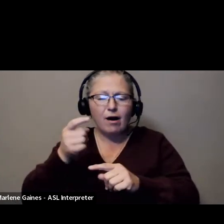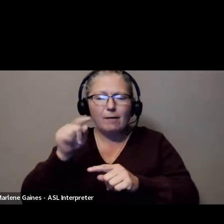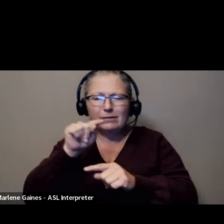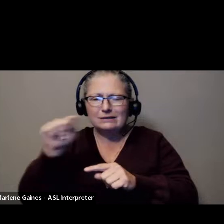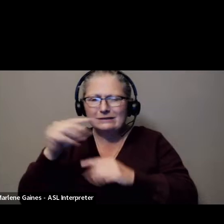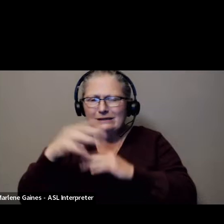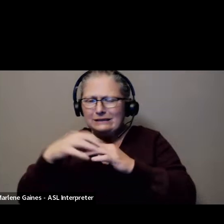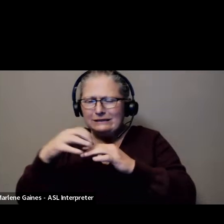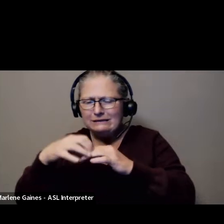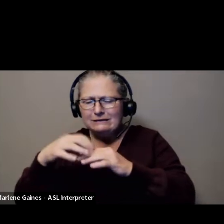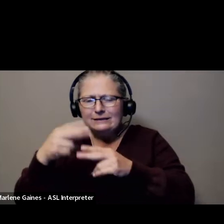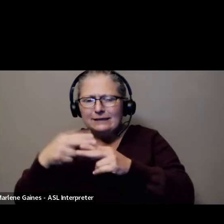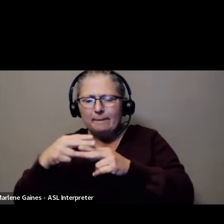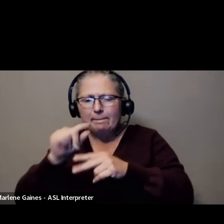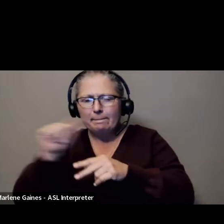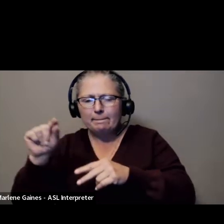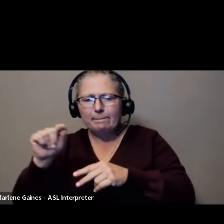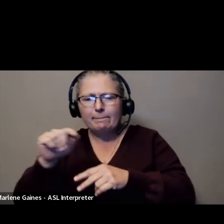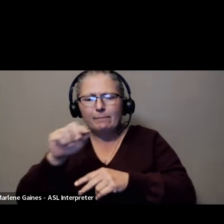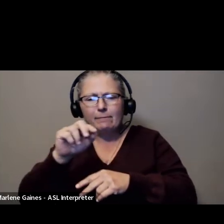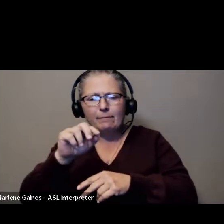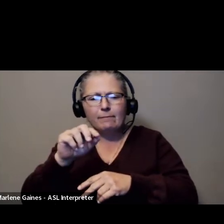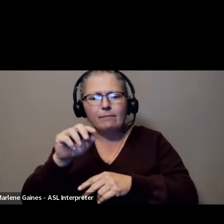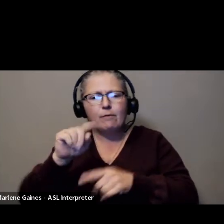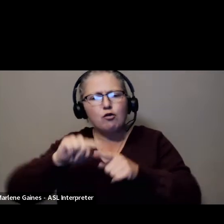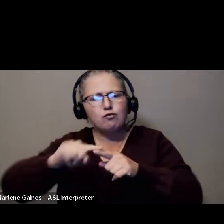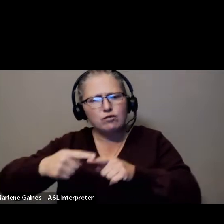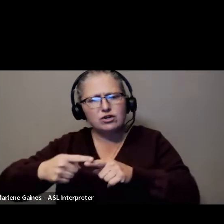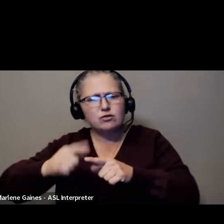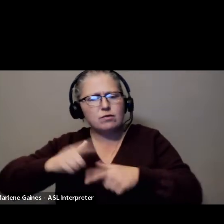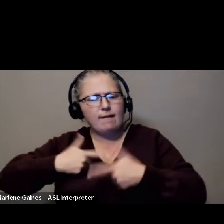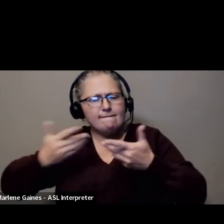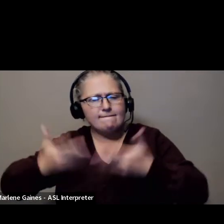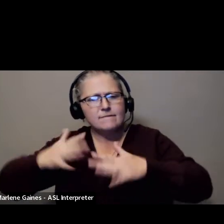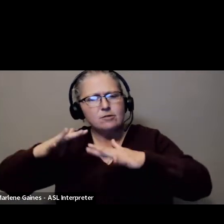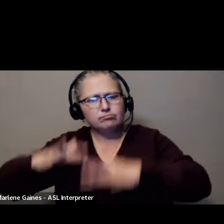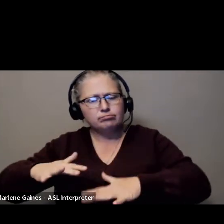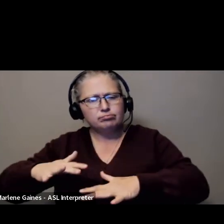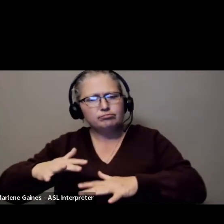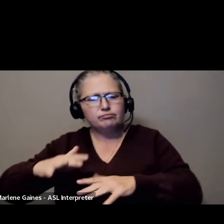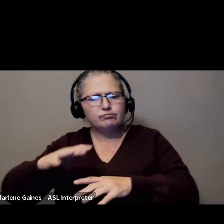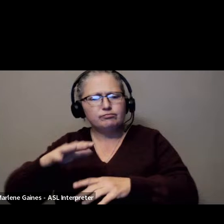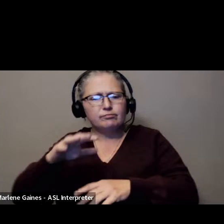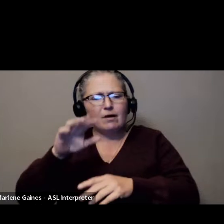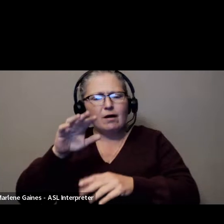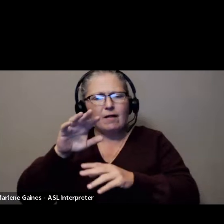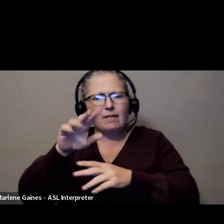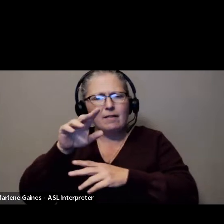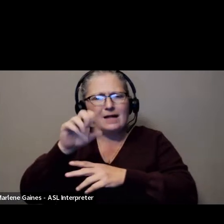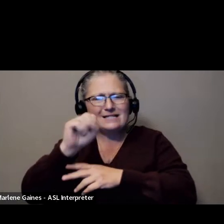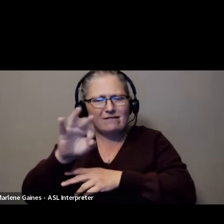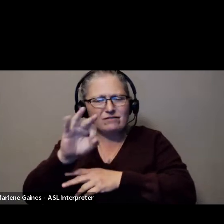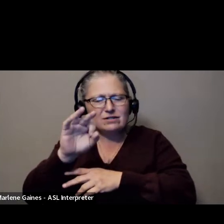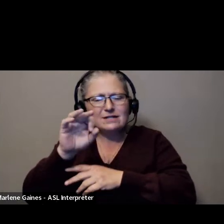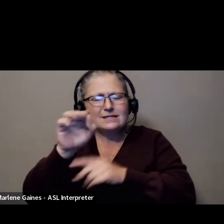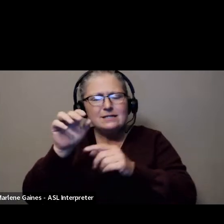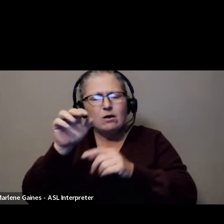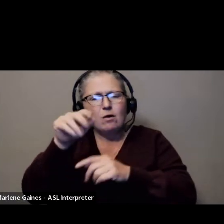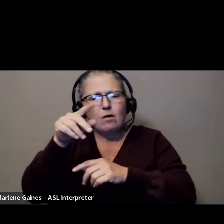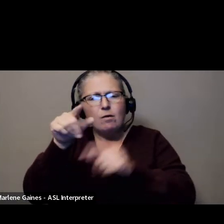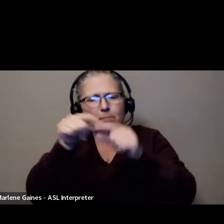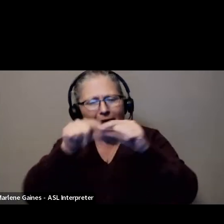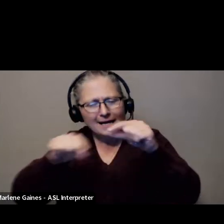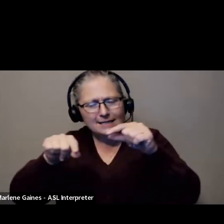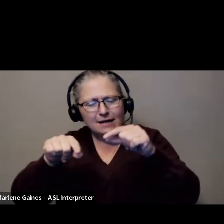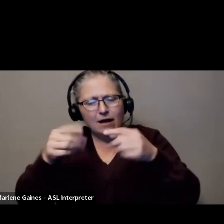Ohlone. The Ramaytush are the original inhabitants of the San Francisco Peninsula, whose land was stolen from them and